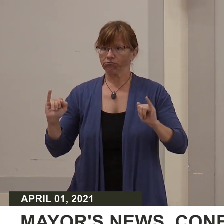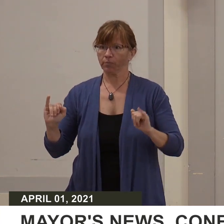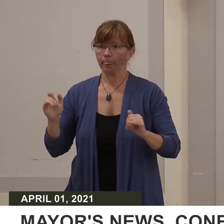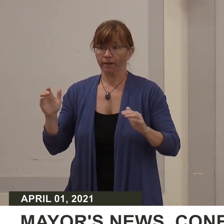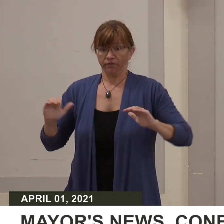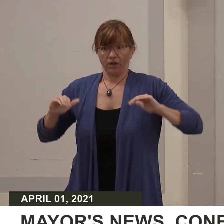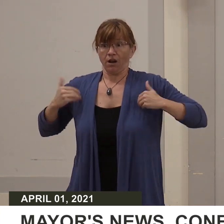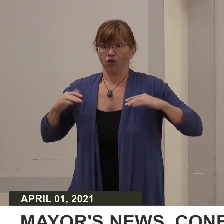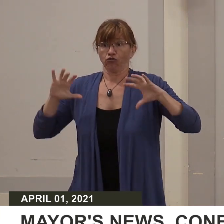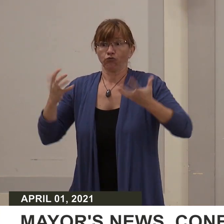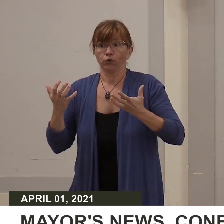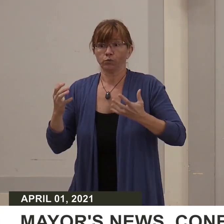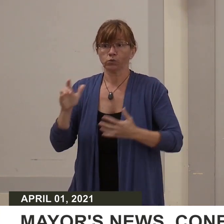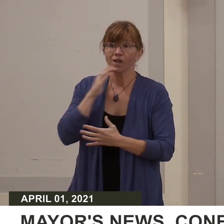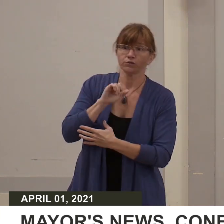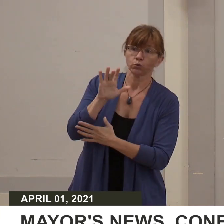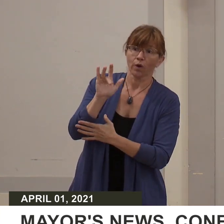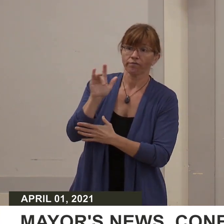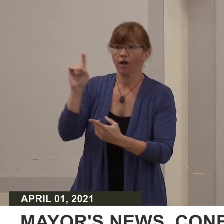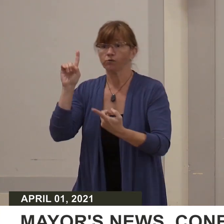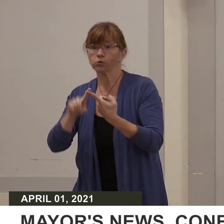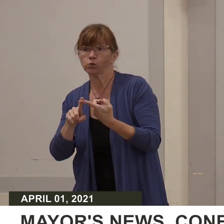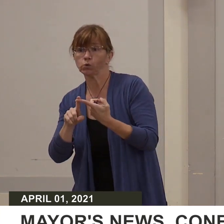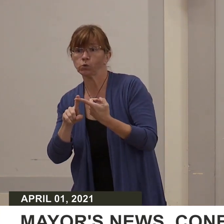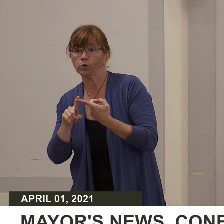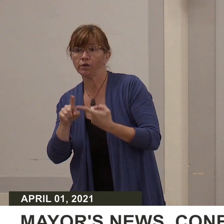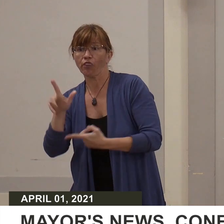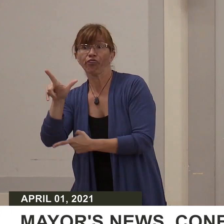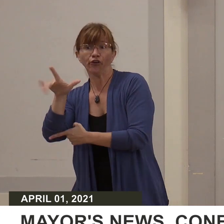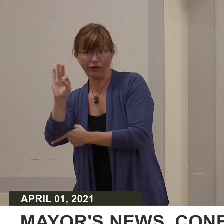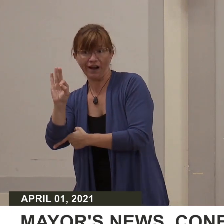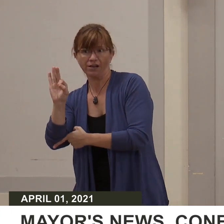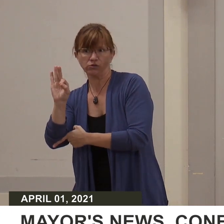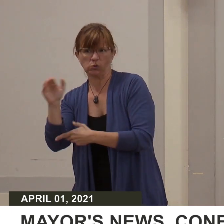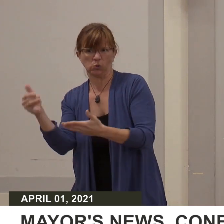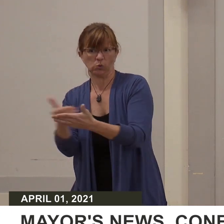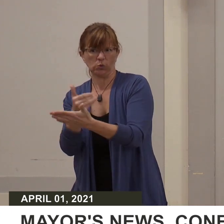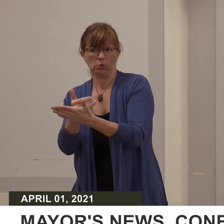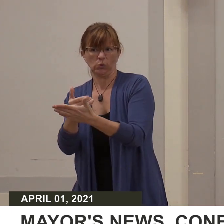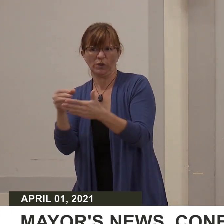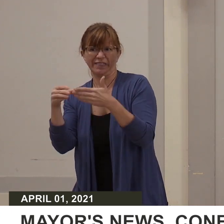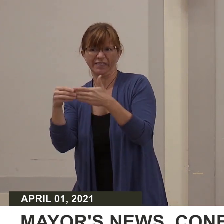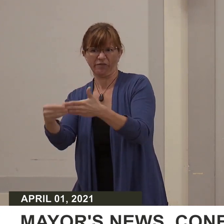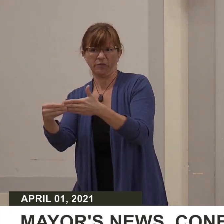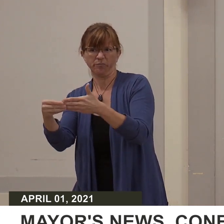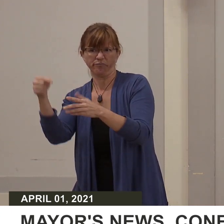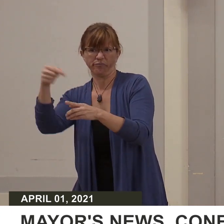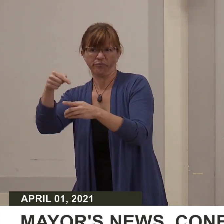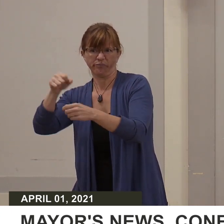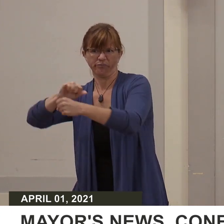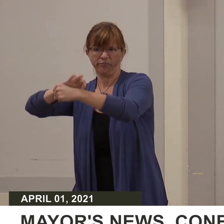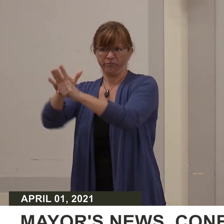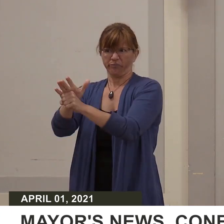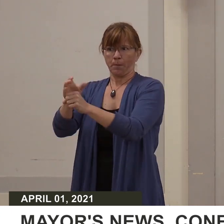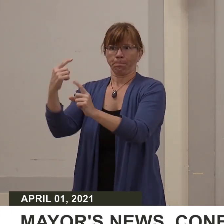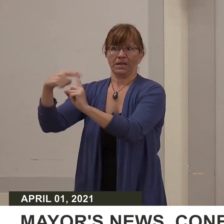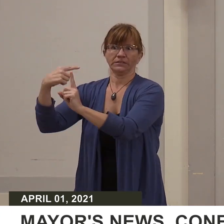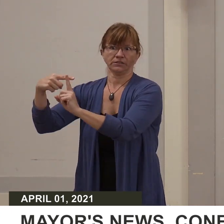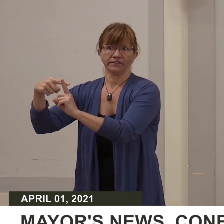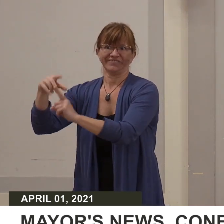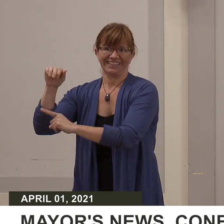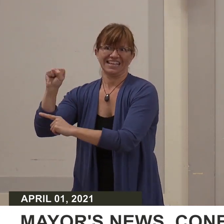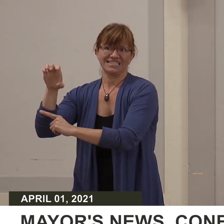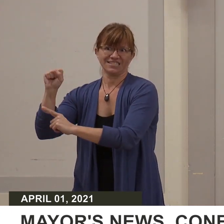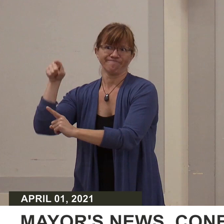40 to 49, are now the leaders in new COVID-19 cases. Essentially, Gen Z, millennials, and Generation X